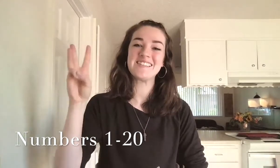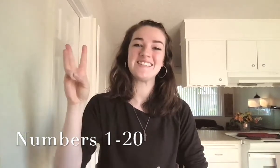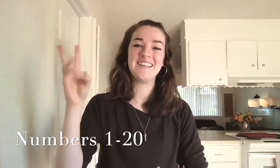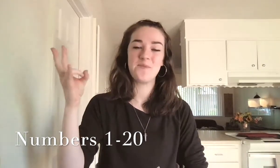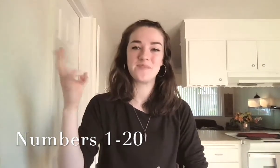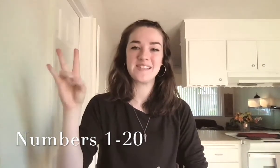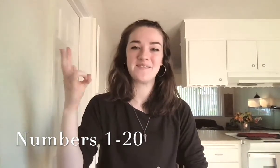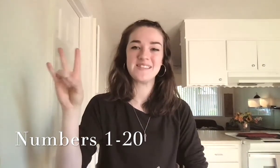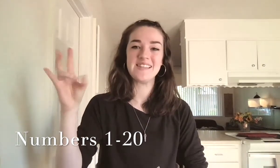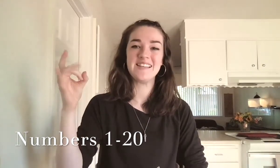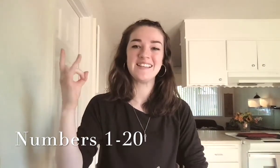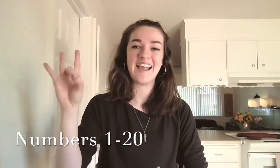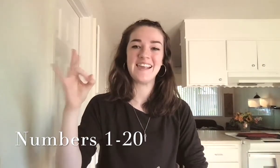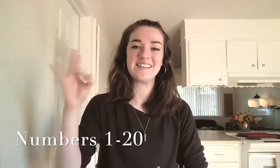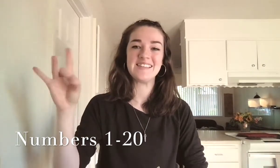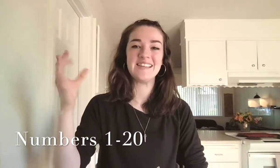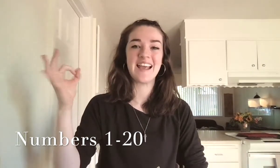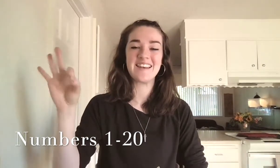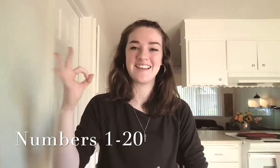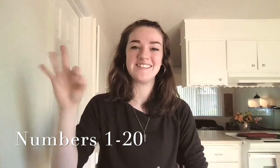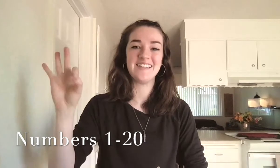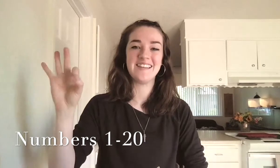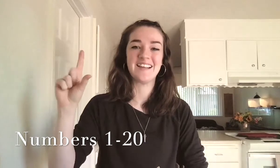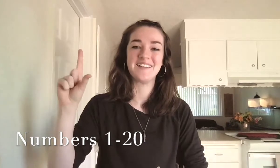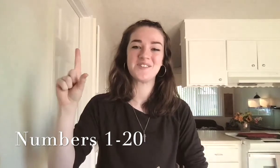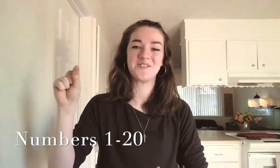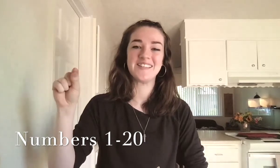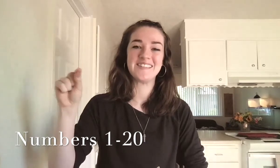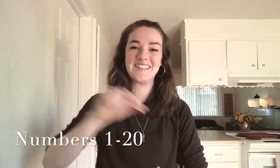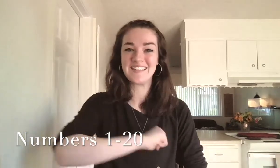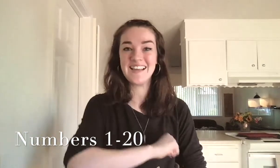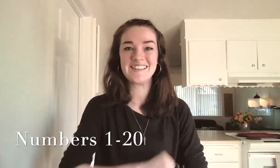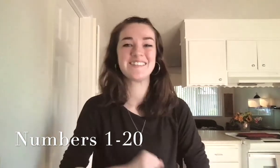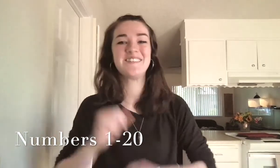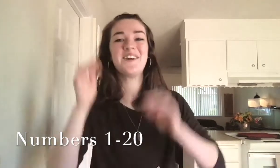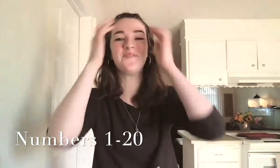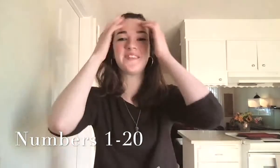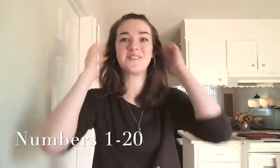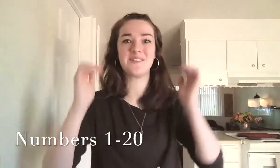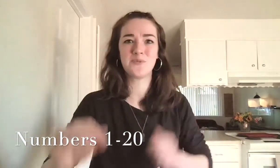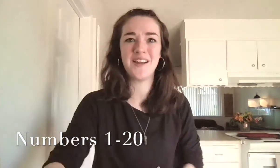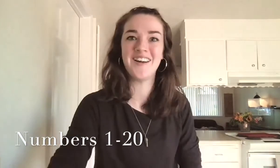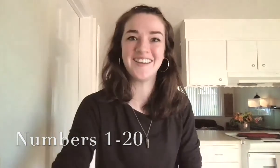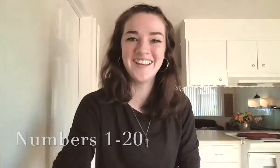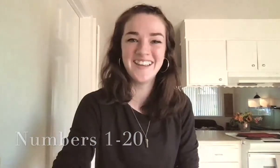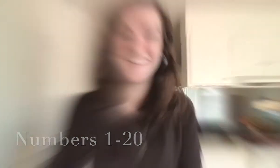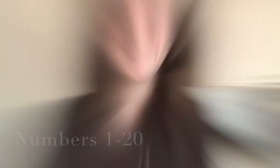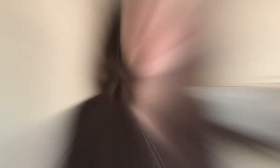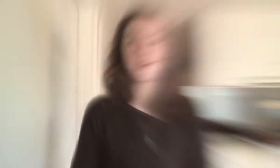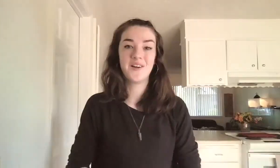16, 17, 18, 19, and 20. Nice, good job. That was pretty hard. All right,